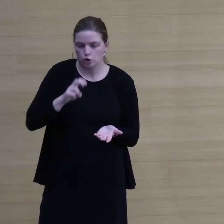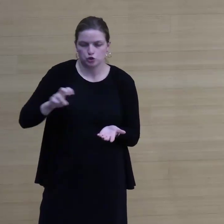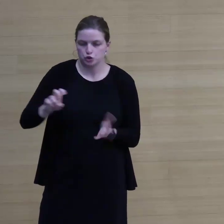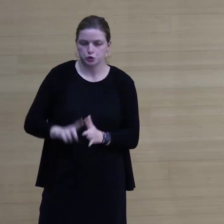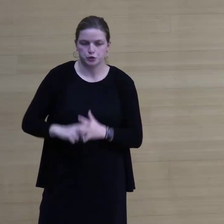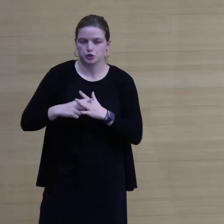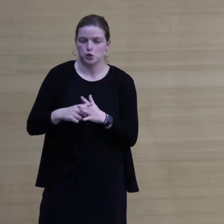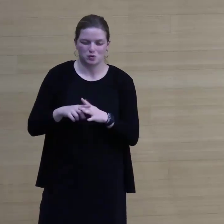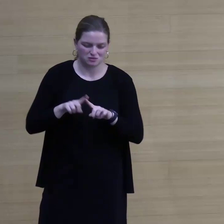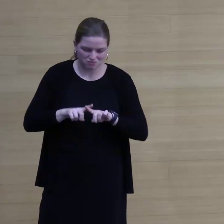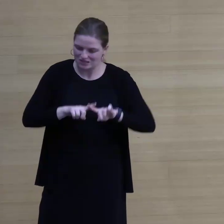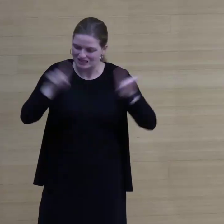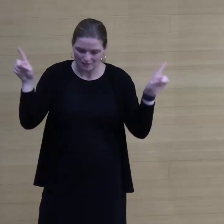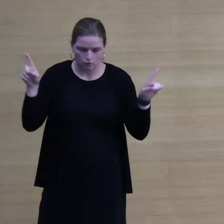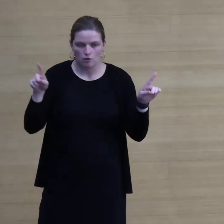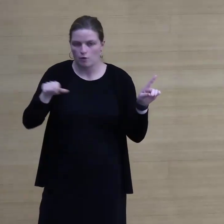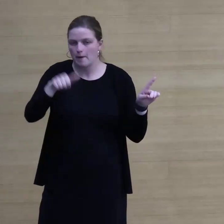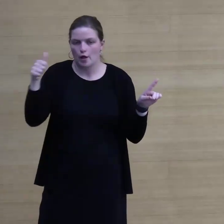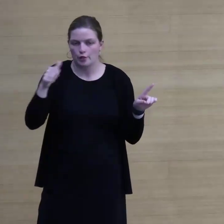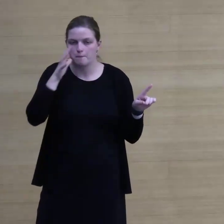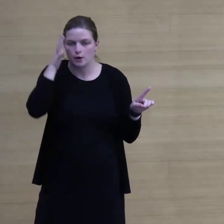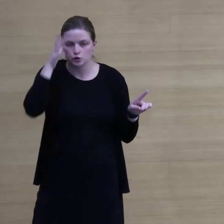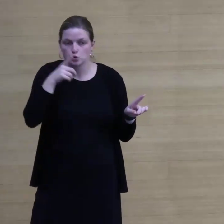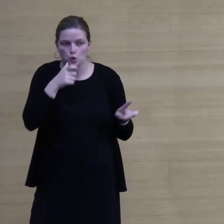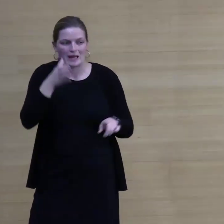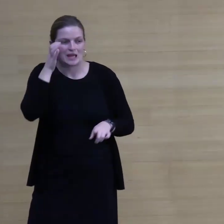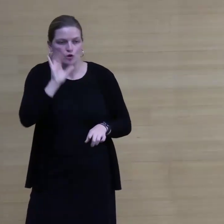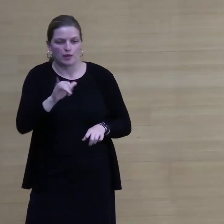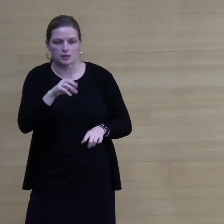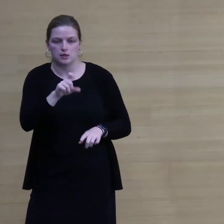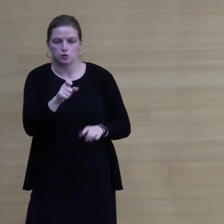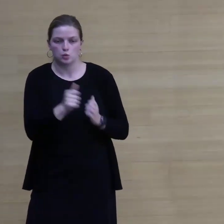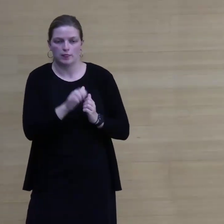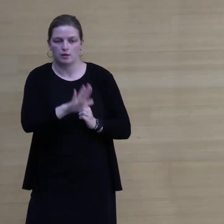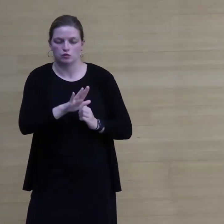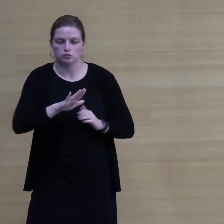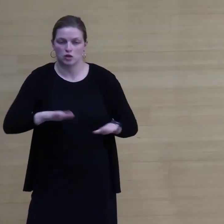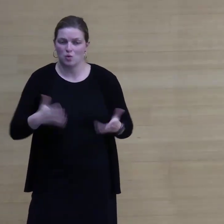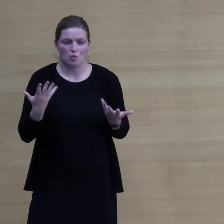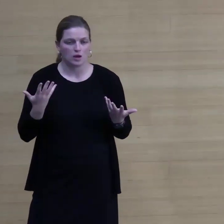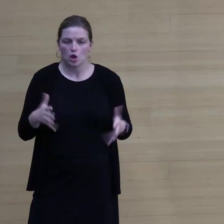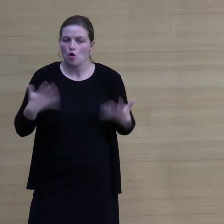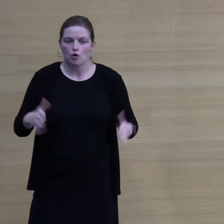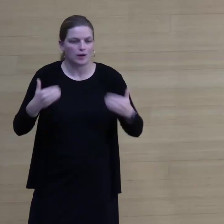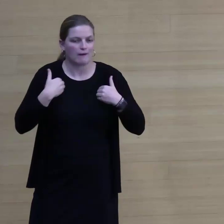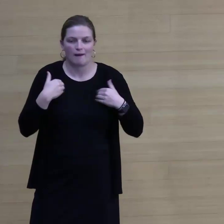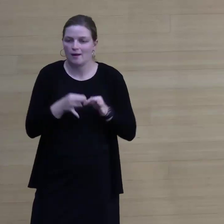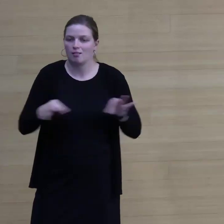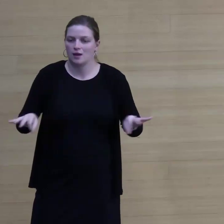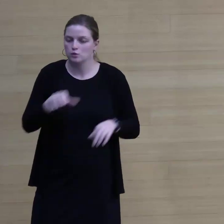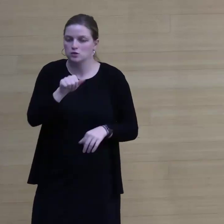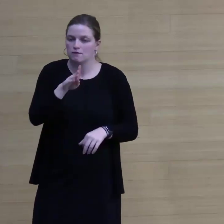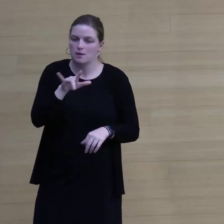was completely different from many parents who received that diagnosis with their child, because he already had the language of ableism. He